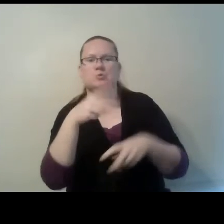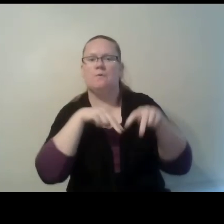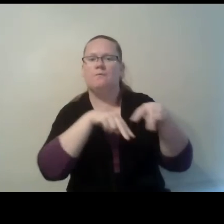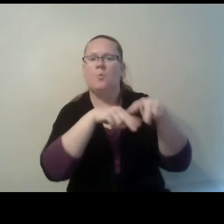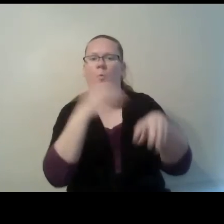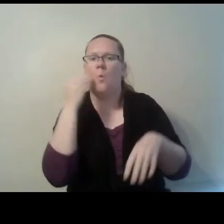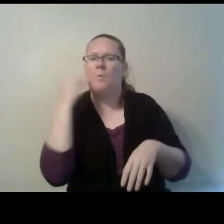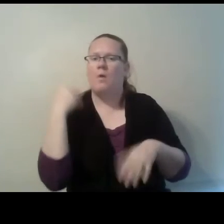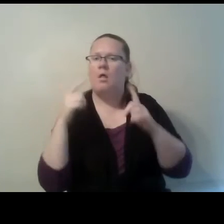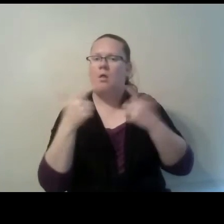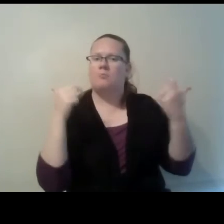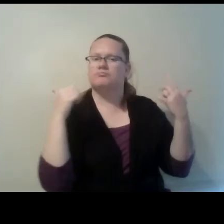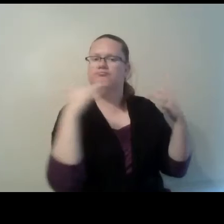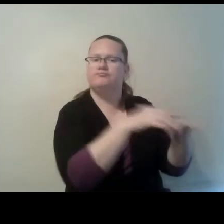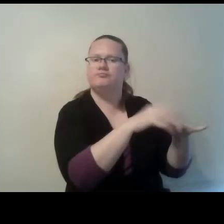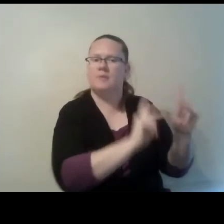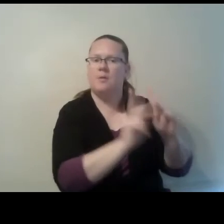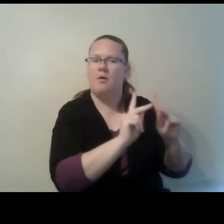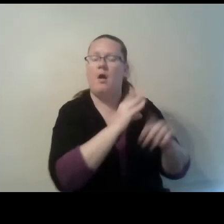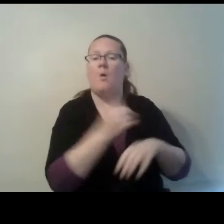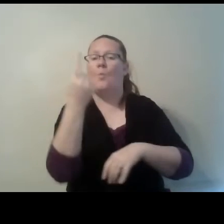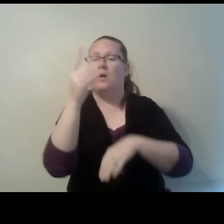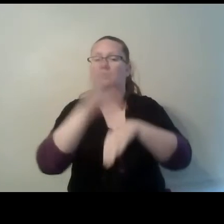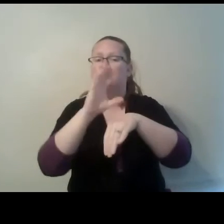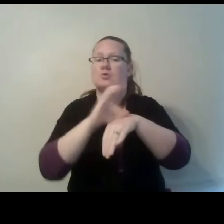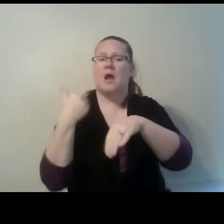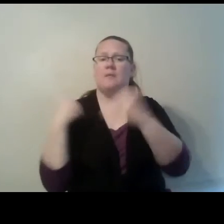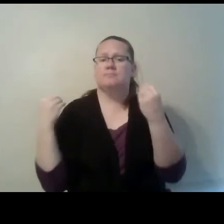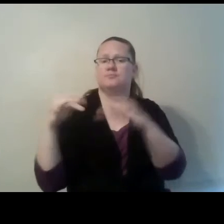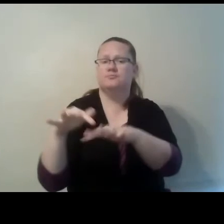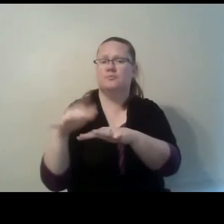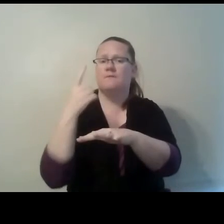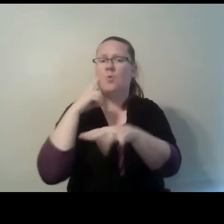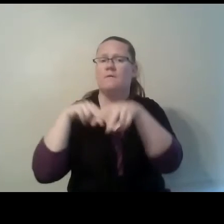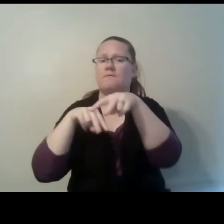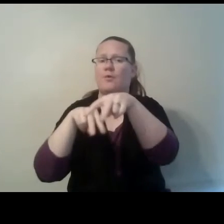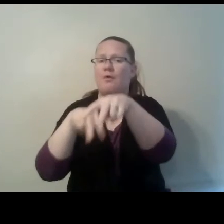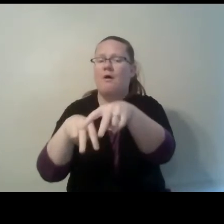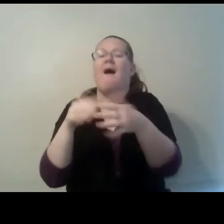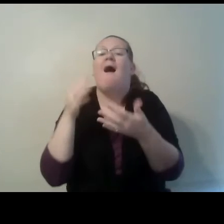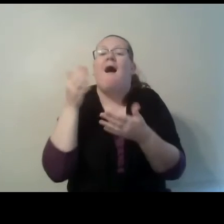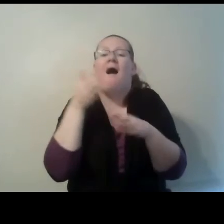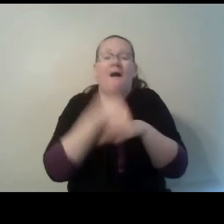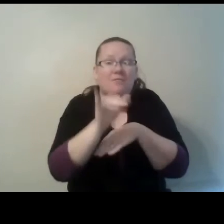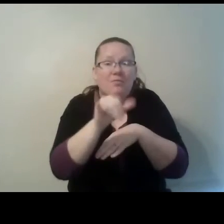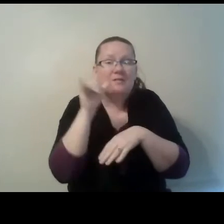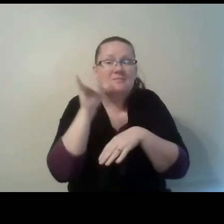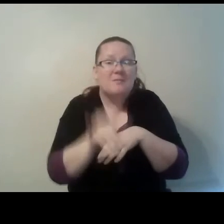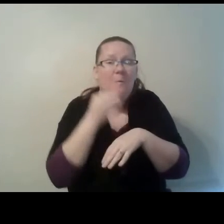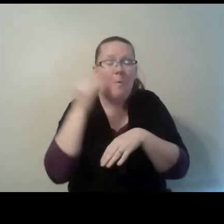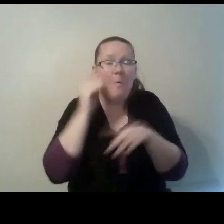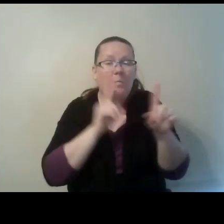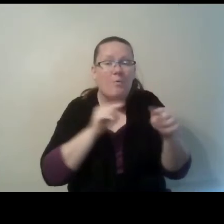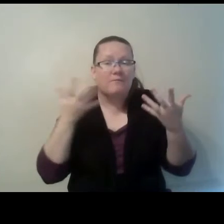gatherings and a church that had a large gathering for a funeral. This was after the stay-at-home orders had been